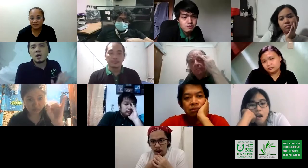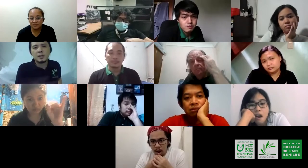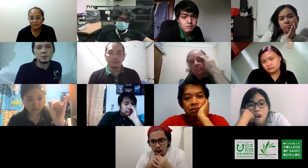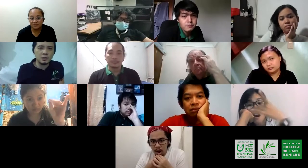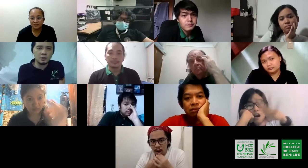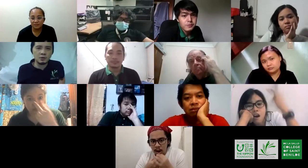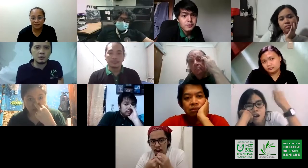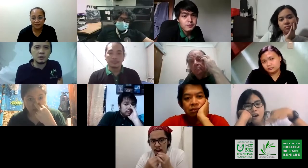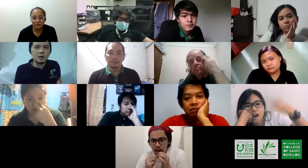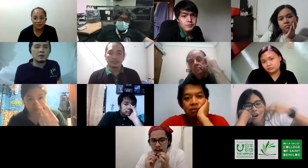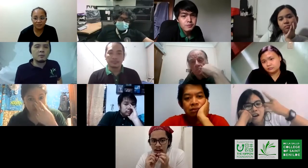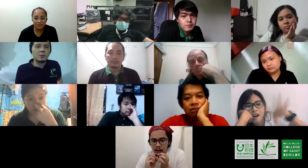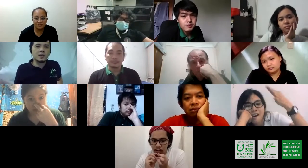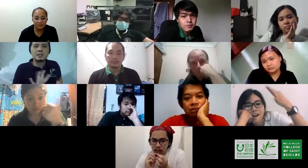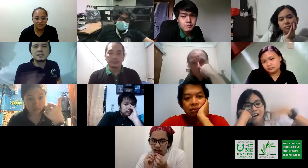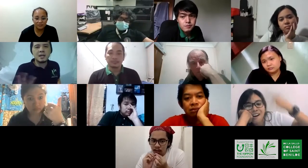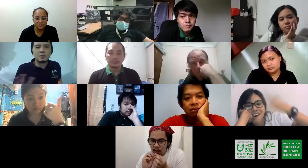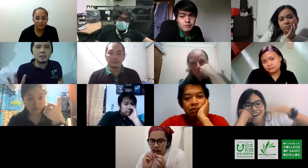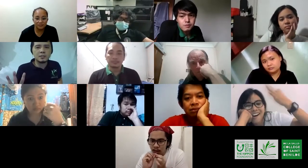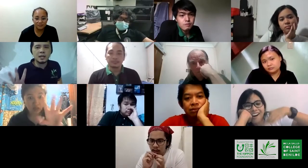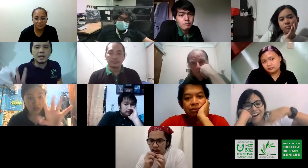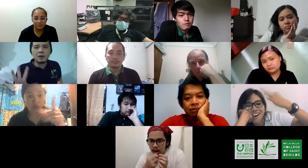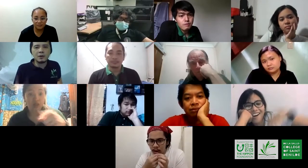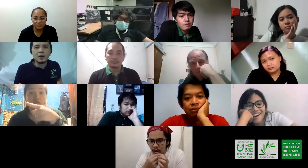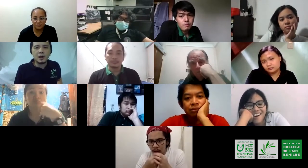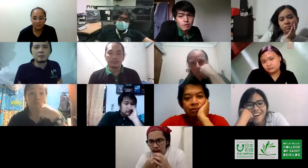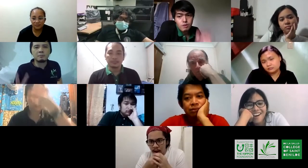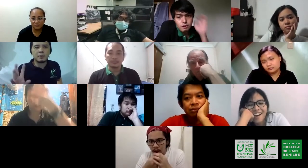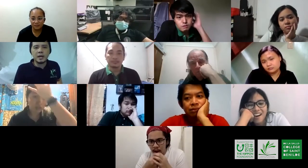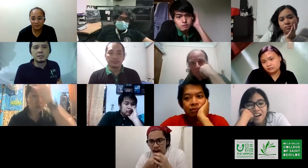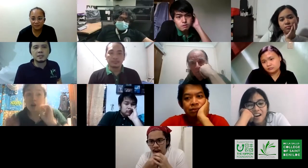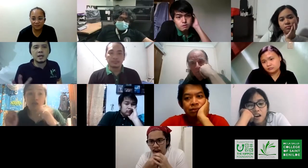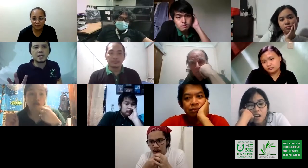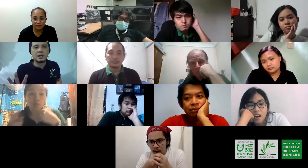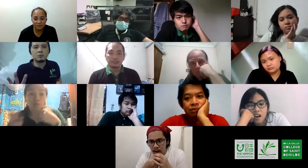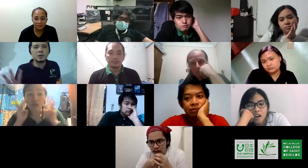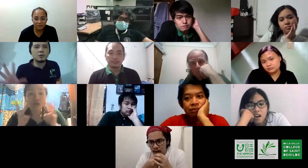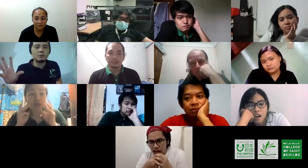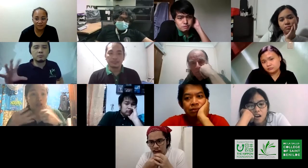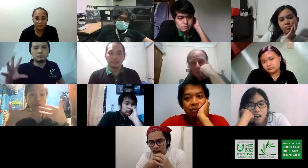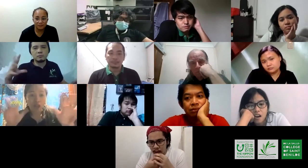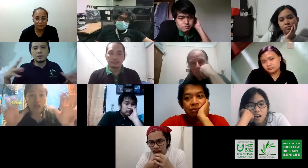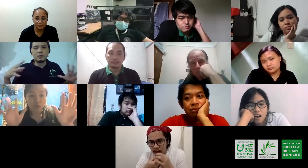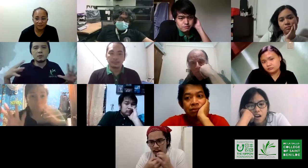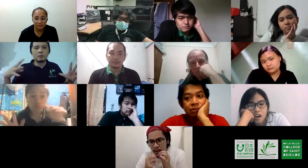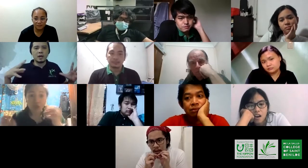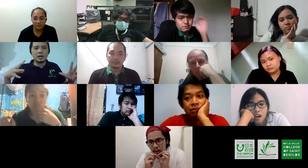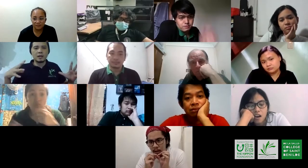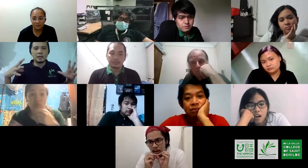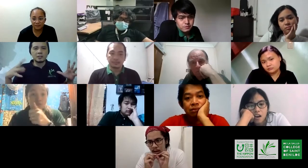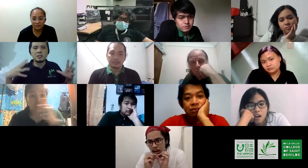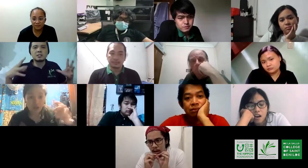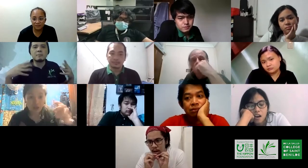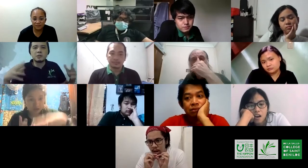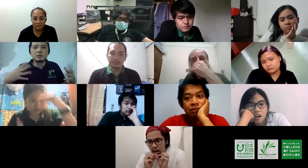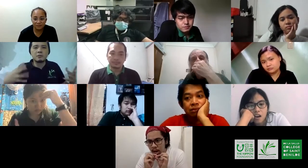to you. We didn't say it was allowed or not, but you know, it's just a measure of how